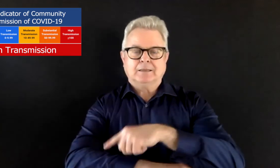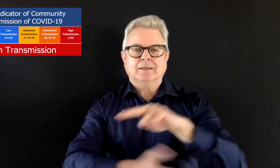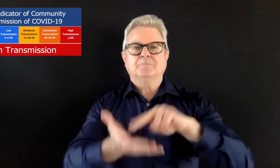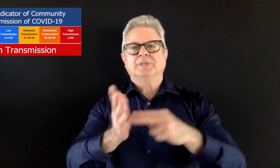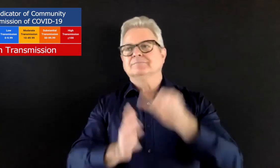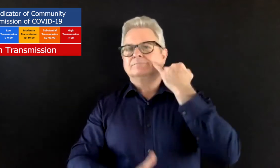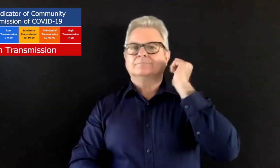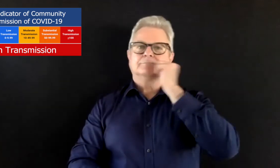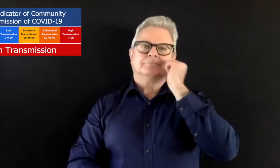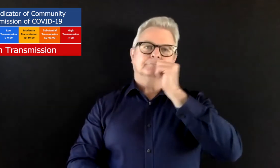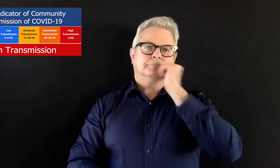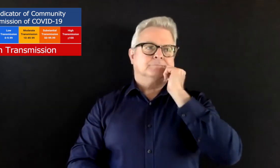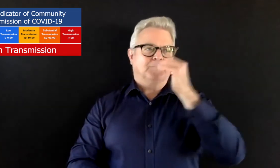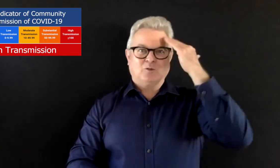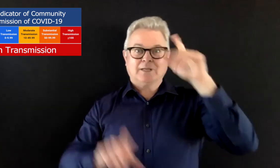per day.